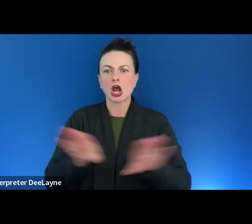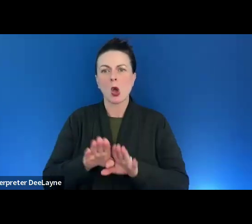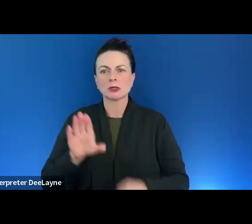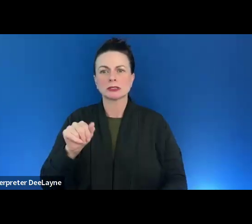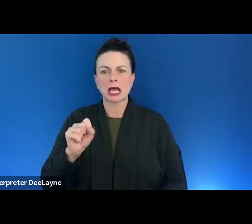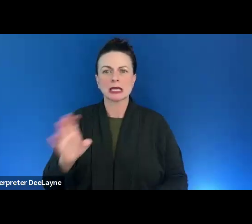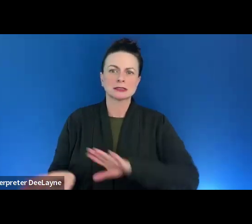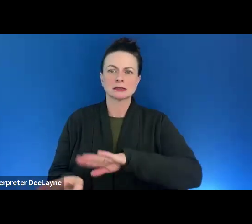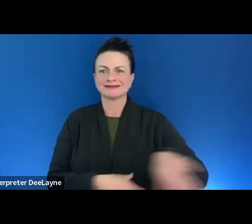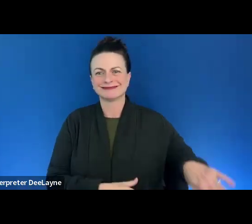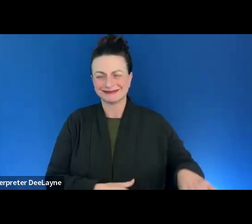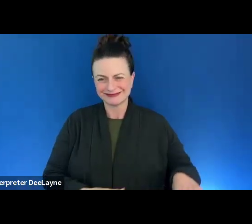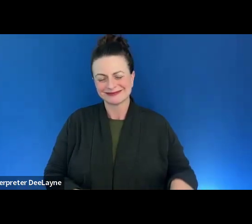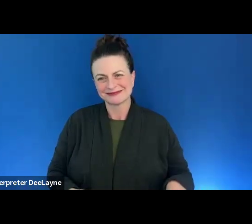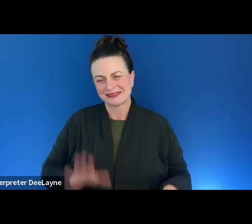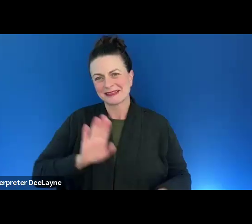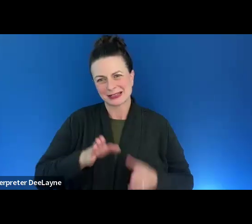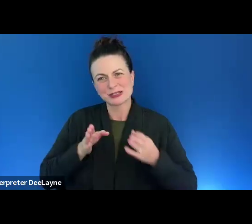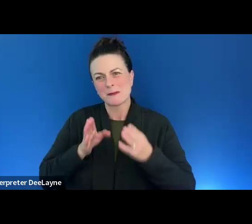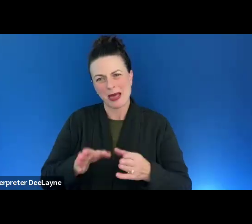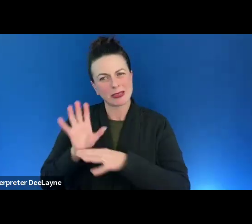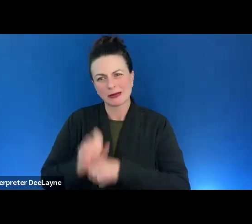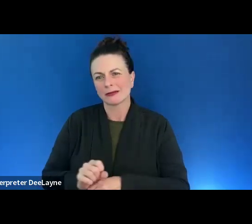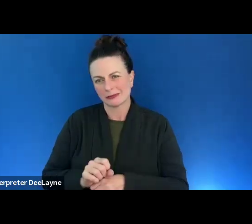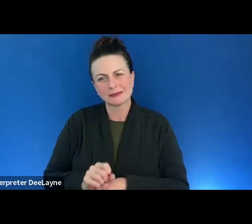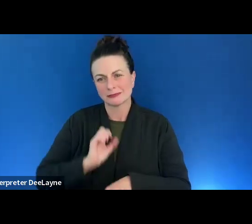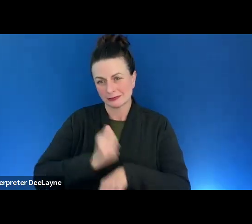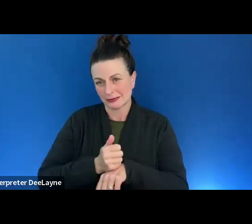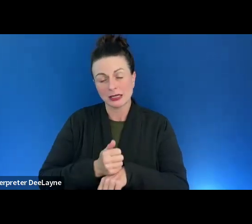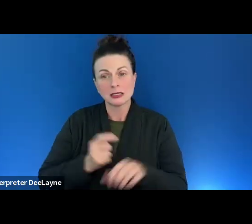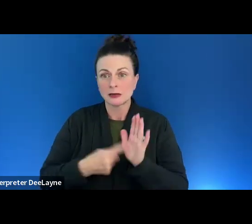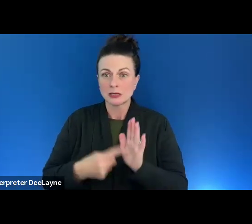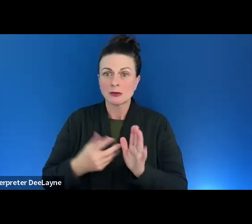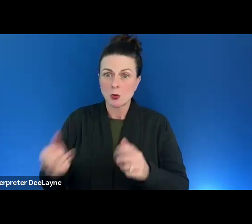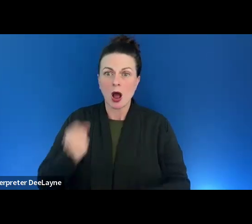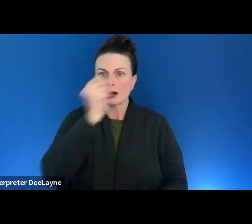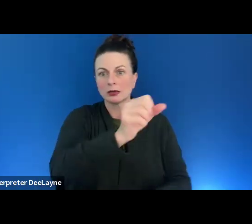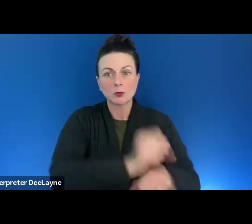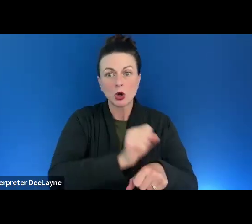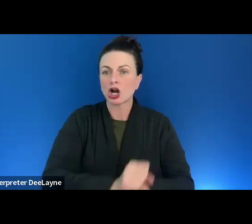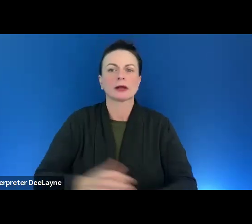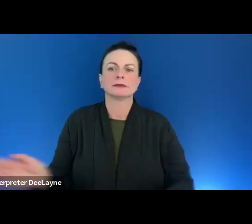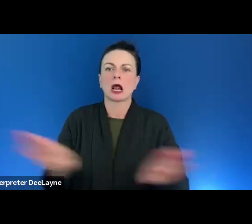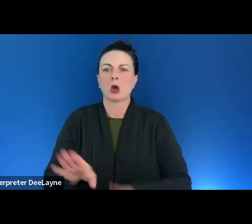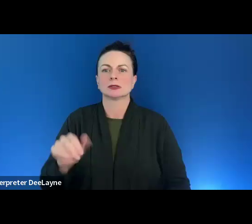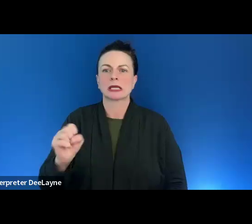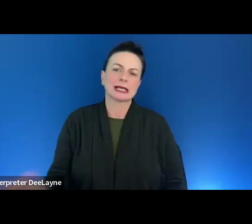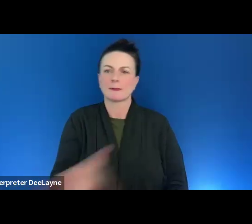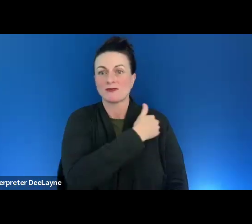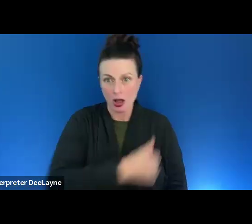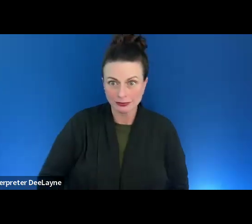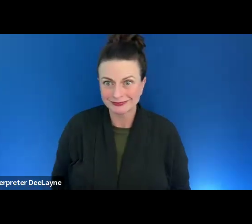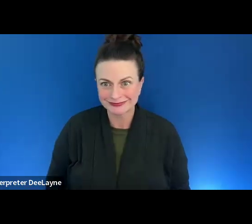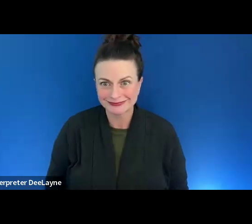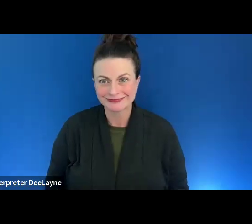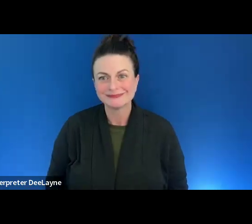their kind of like the method that they have in place. Sometimes they want to get people gainfully employed. They want to close the